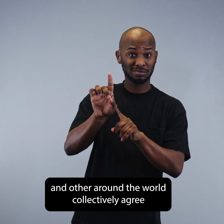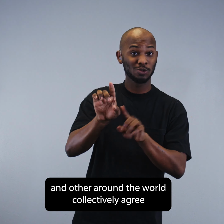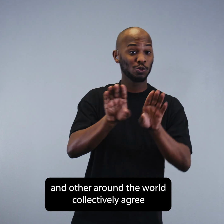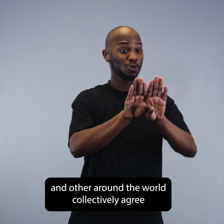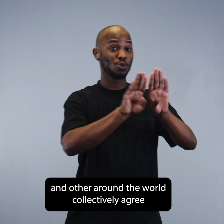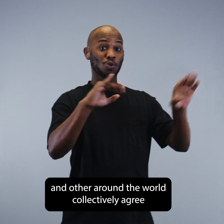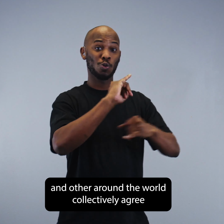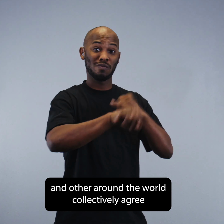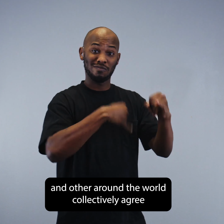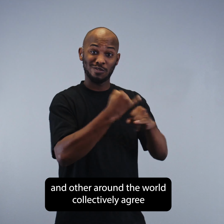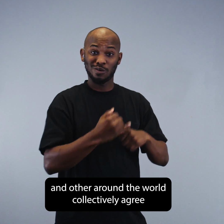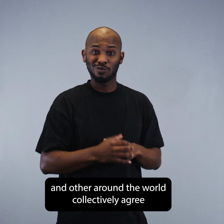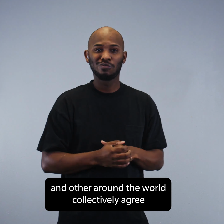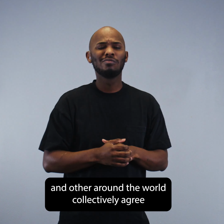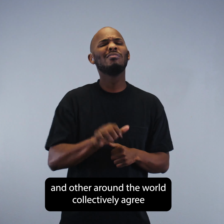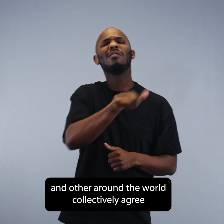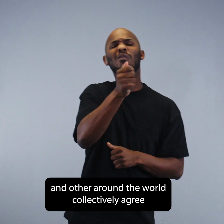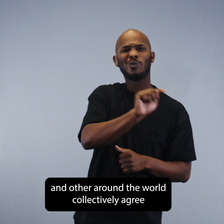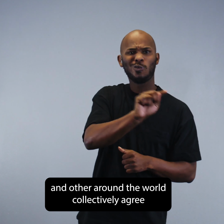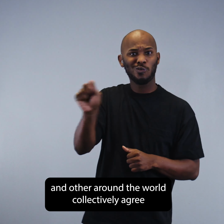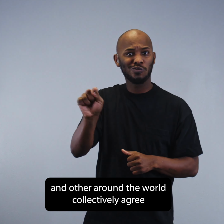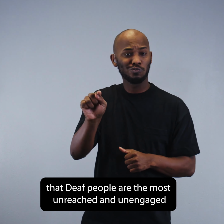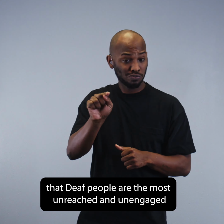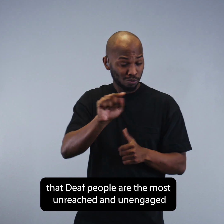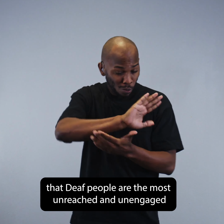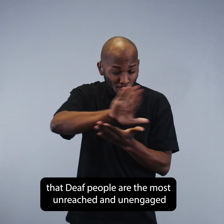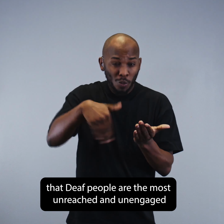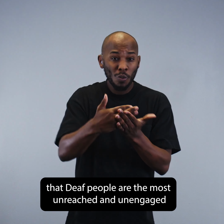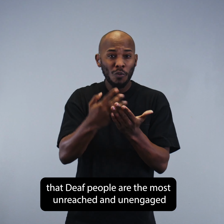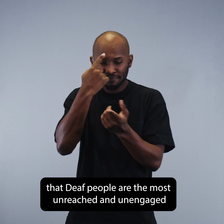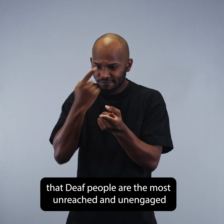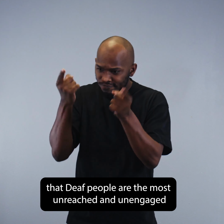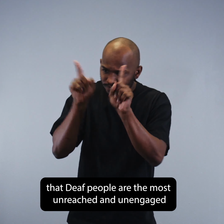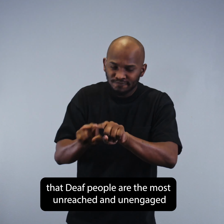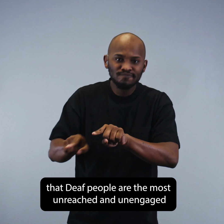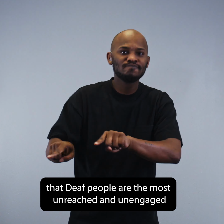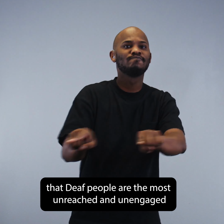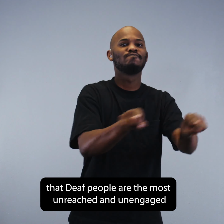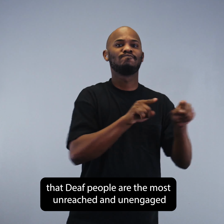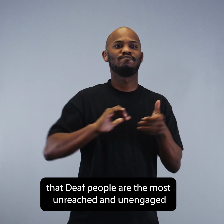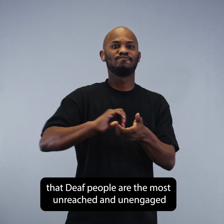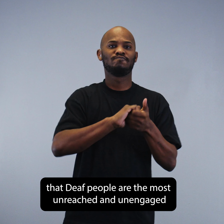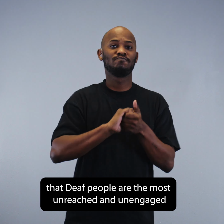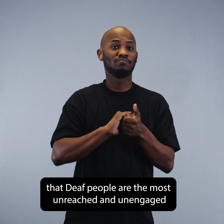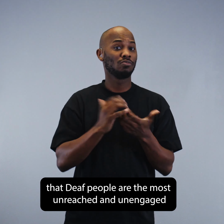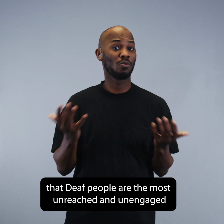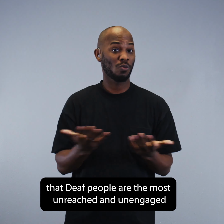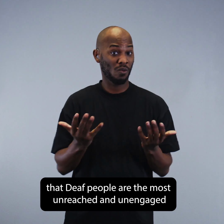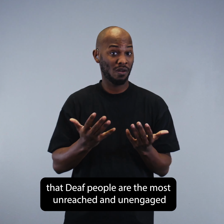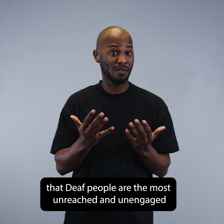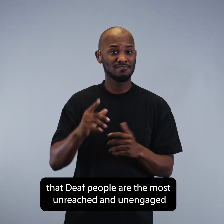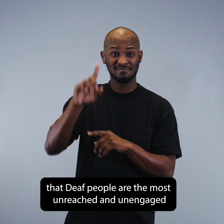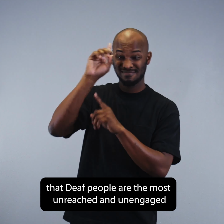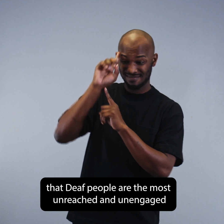others around the world collectively agree that deaf people are the most unreached and